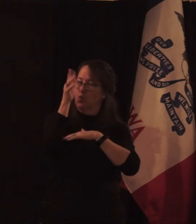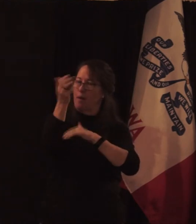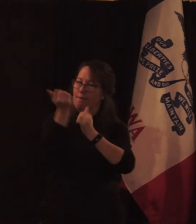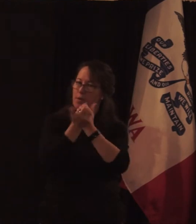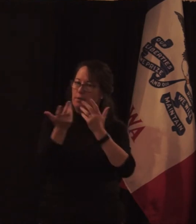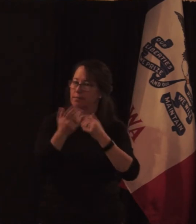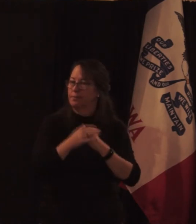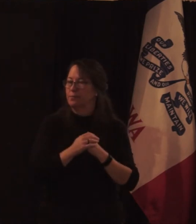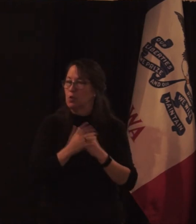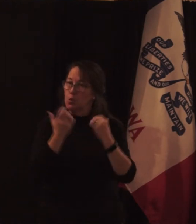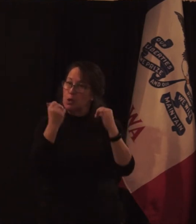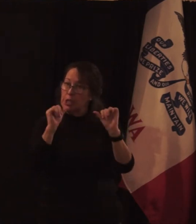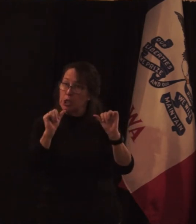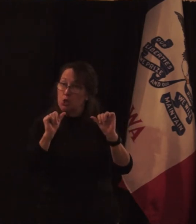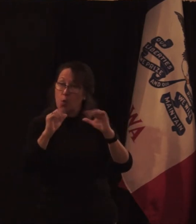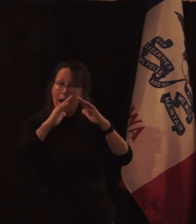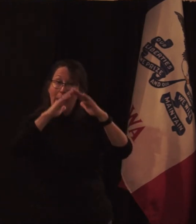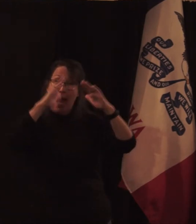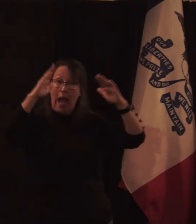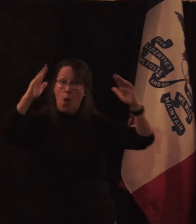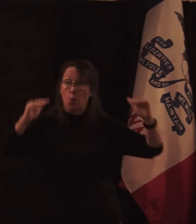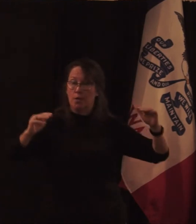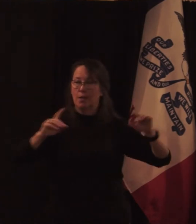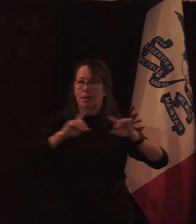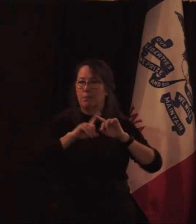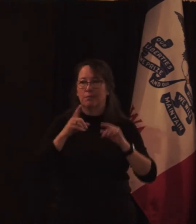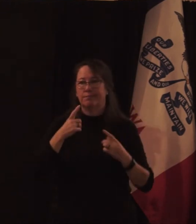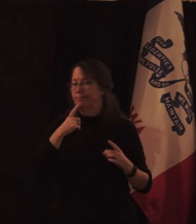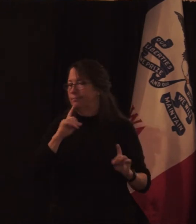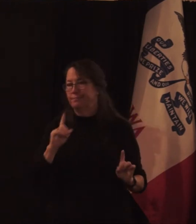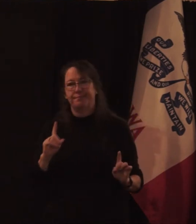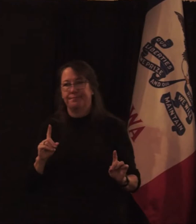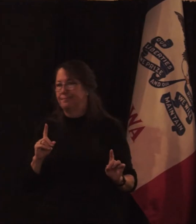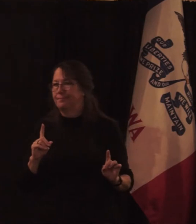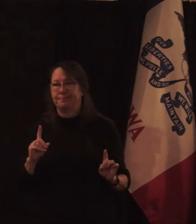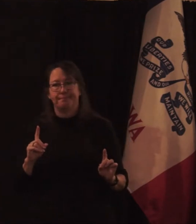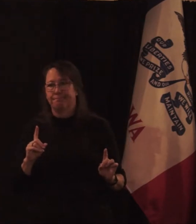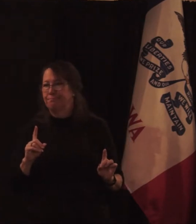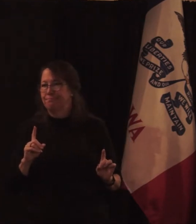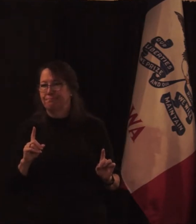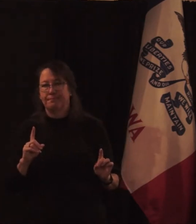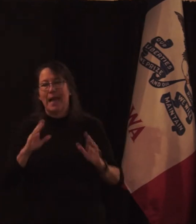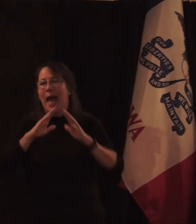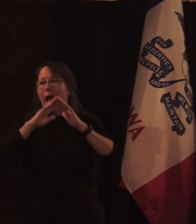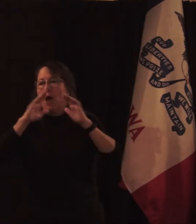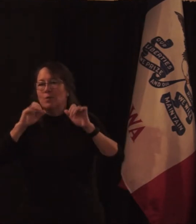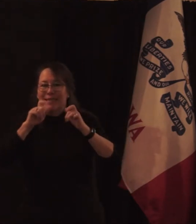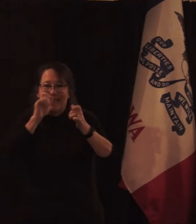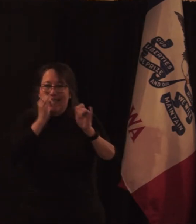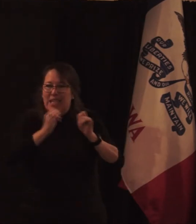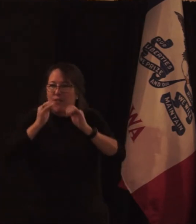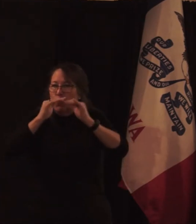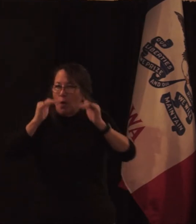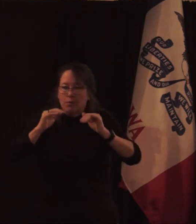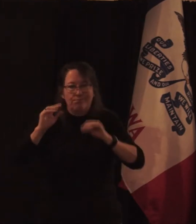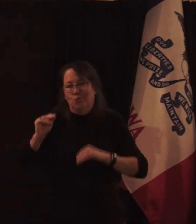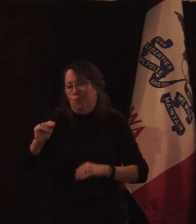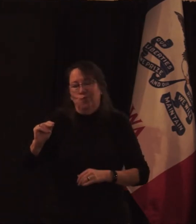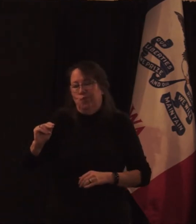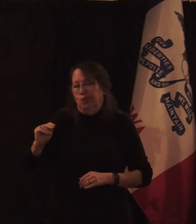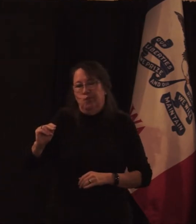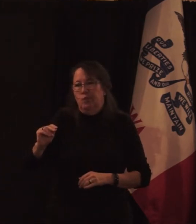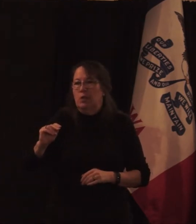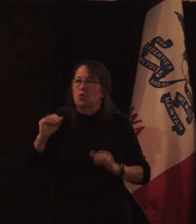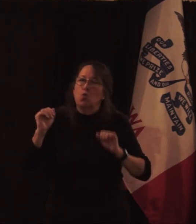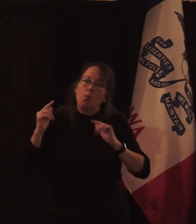buildings. We tried to get houses, but we were unsuccessful. We couldn't get that done. Couldn't get houses, and the realtors, everybody said no.